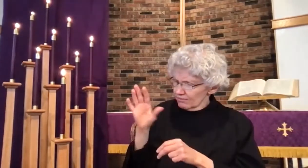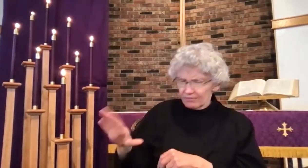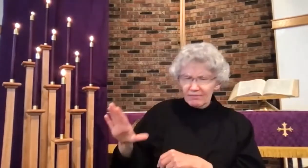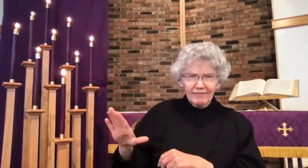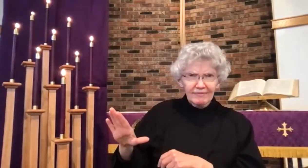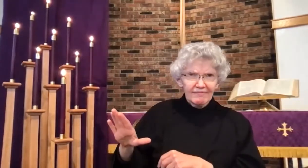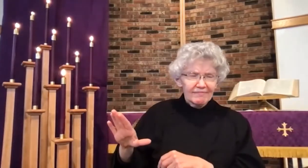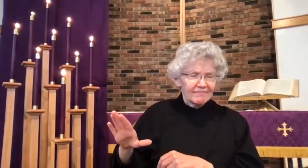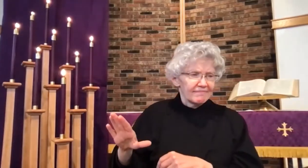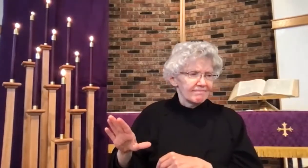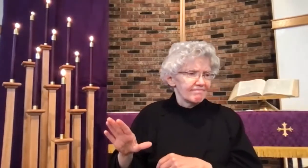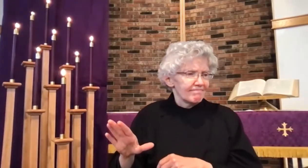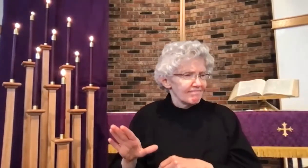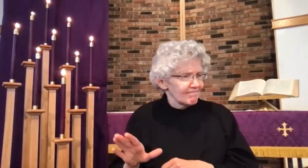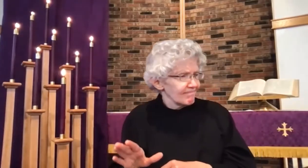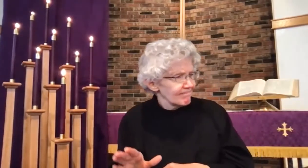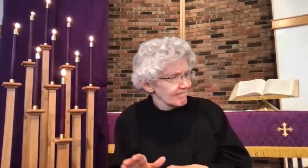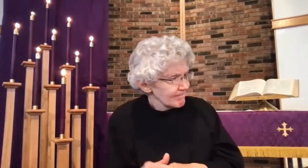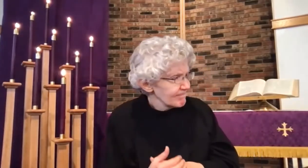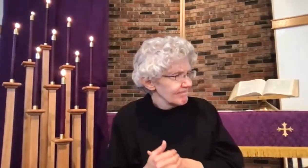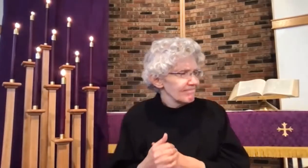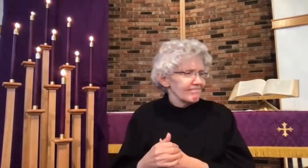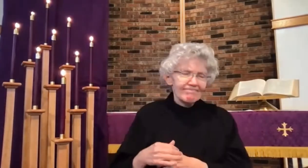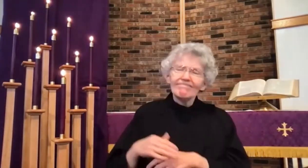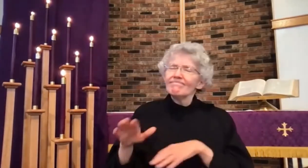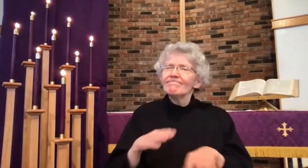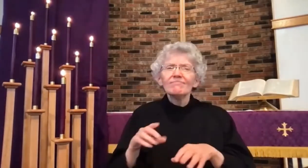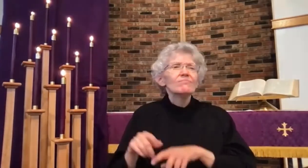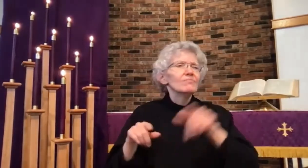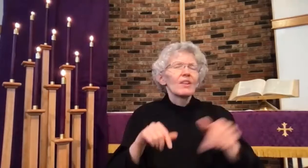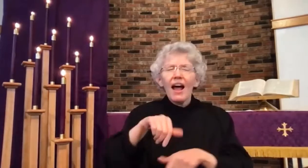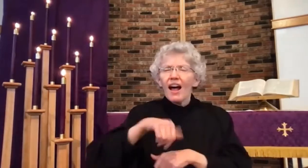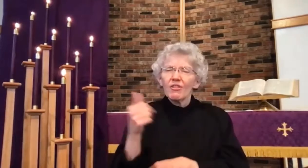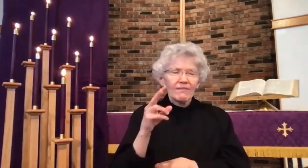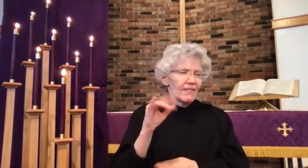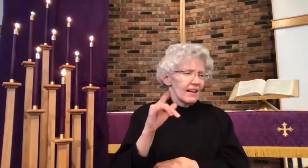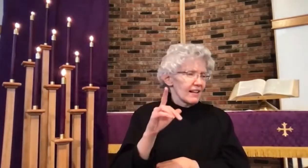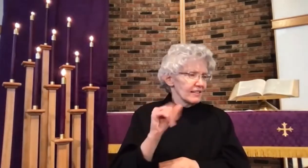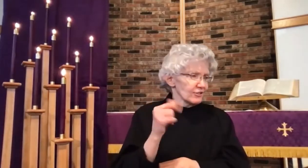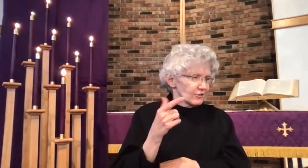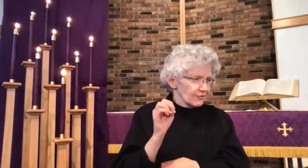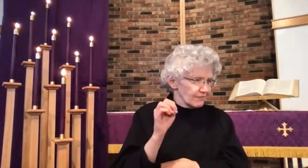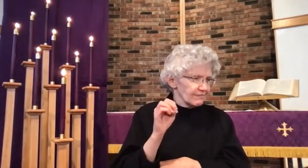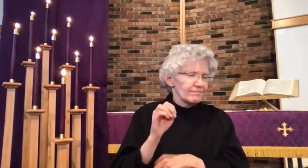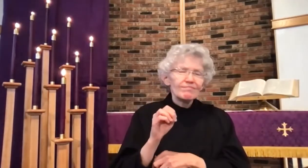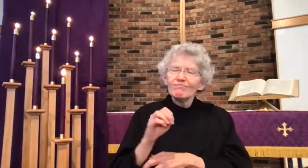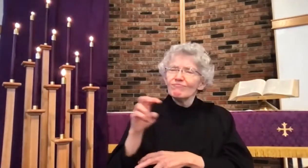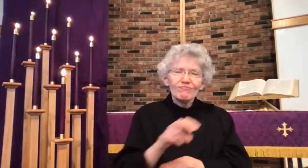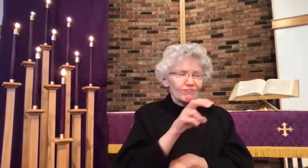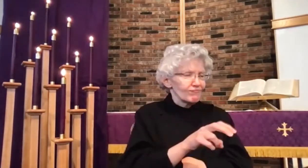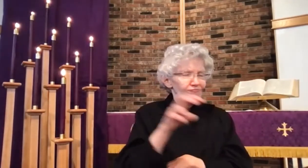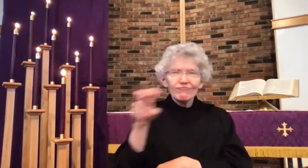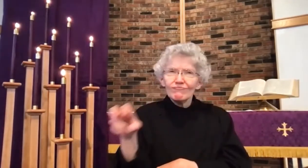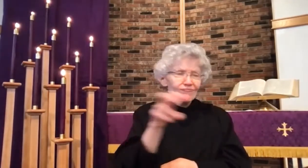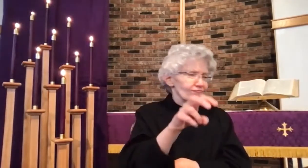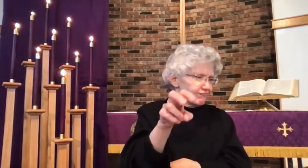these Samaritans?" But Jesus turned and rebuked the disciples. Then they all went on to another village.